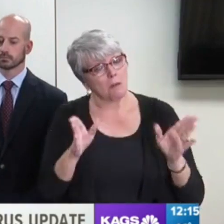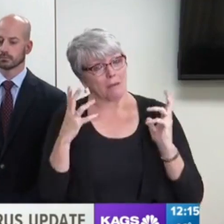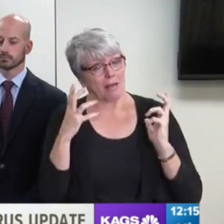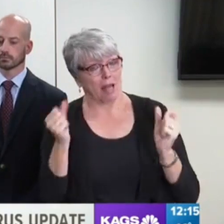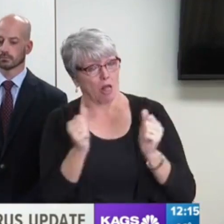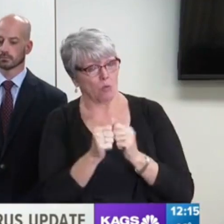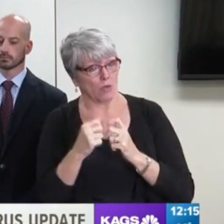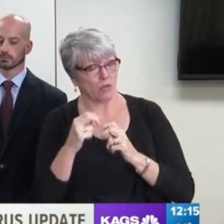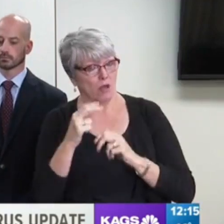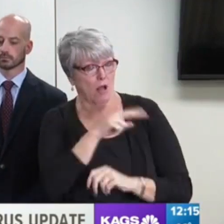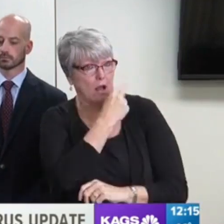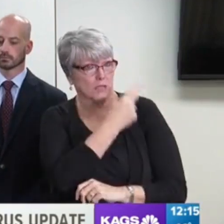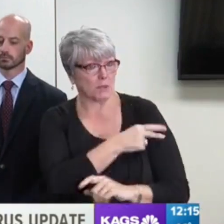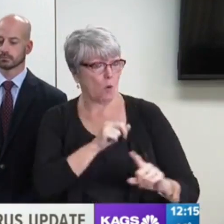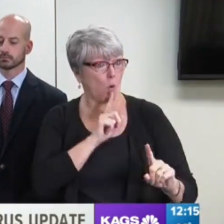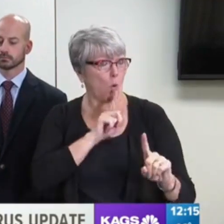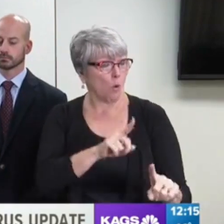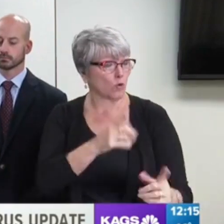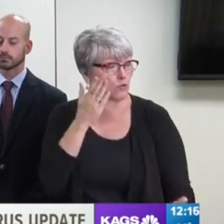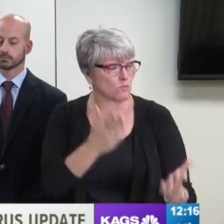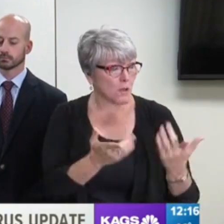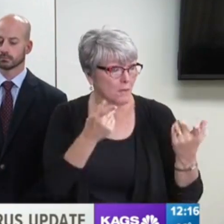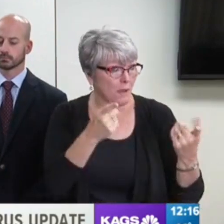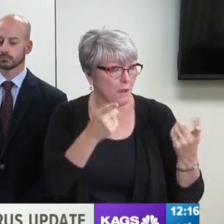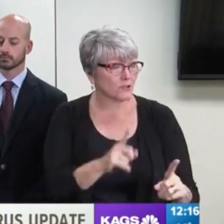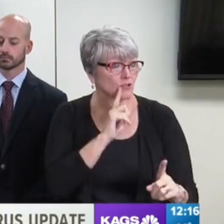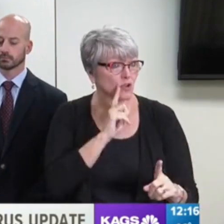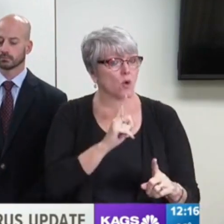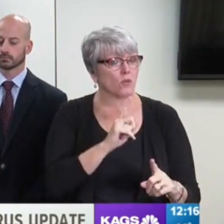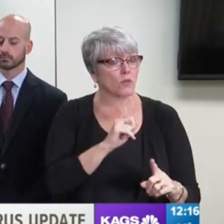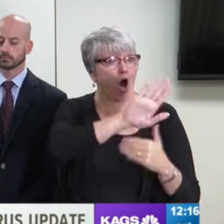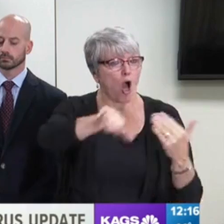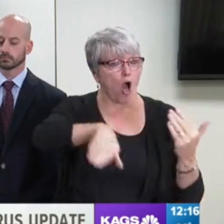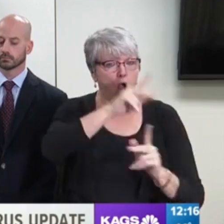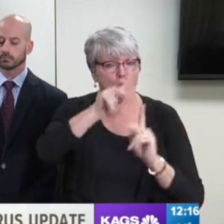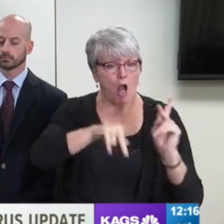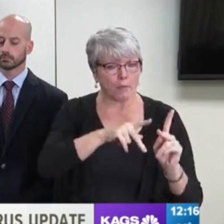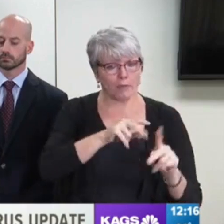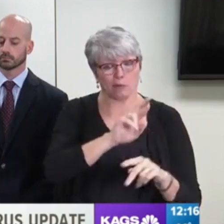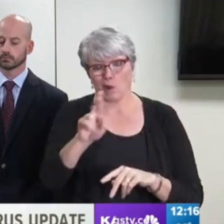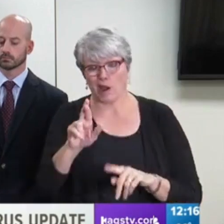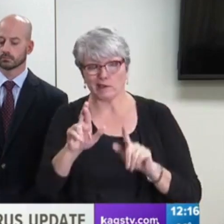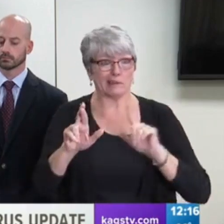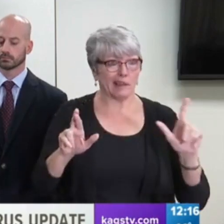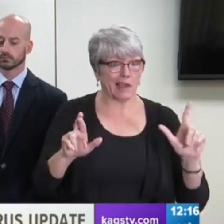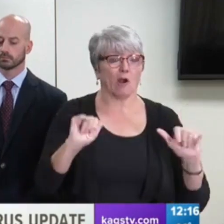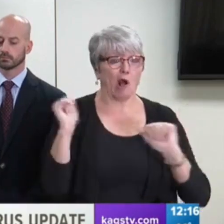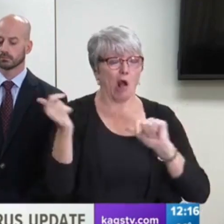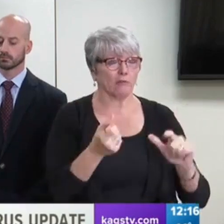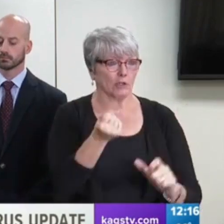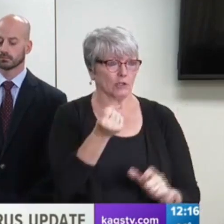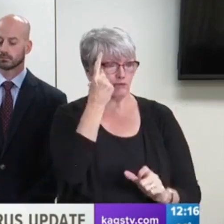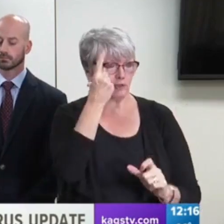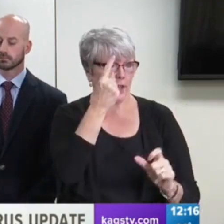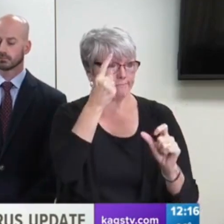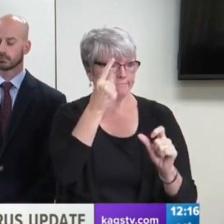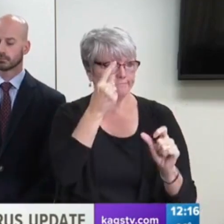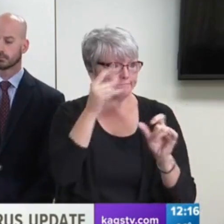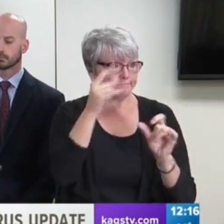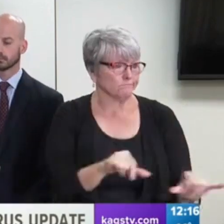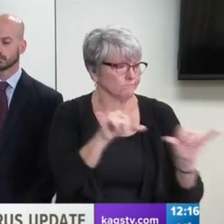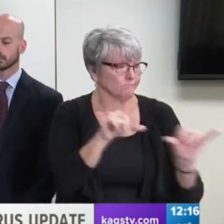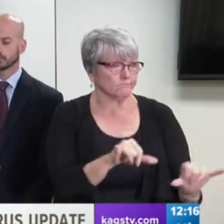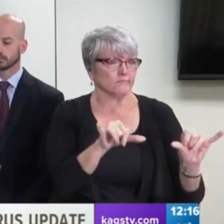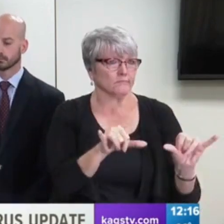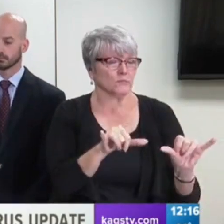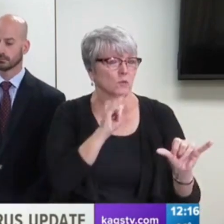hospitals, orders that we may be making so that the right and the left hand of governments understand what each other is doing, with the goal to be